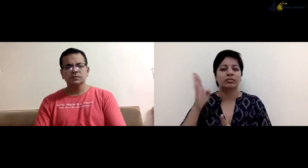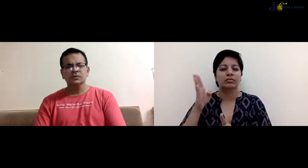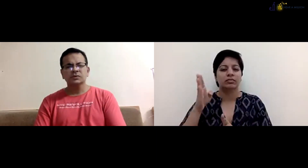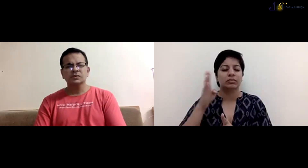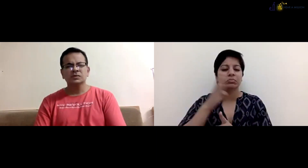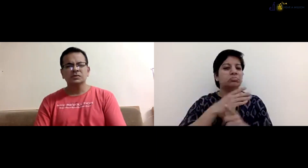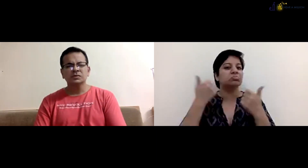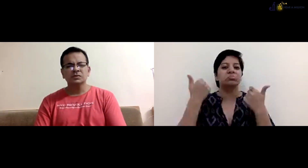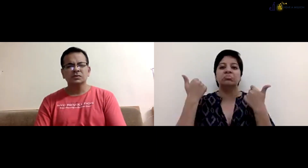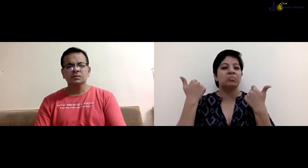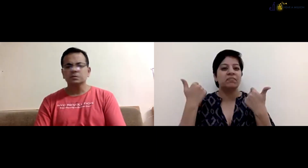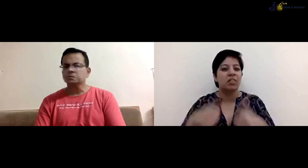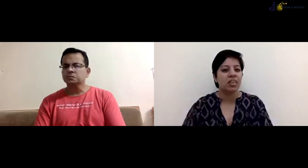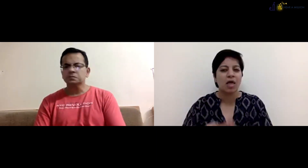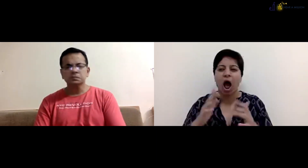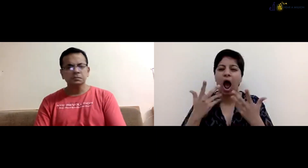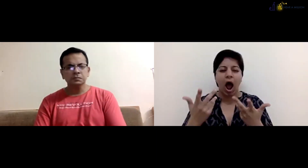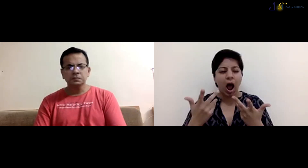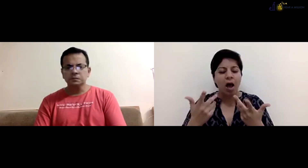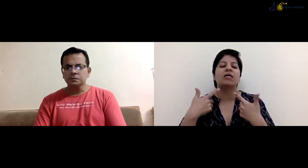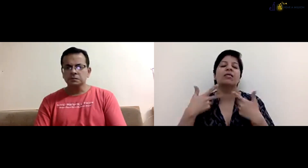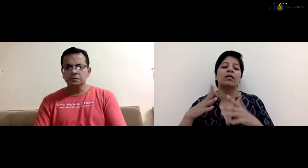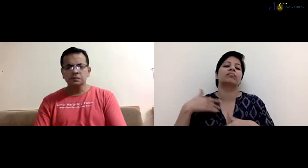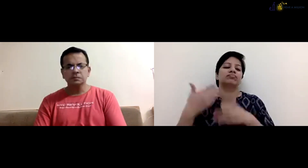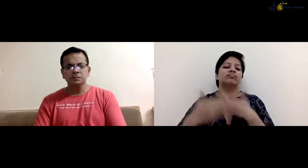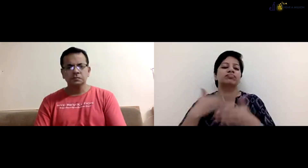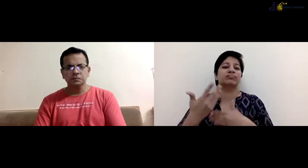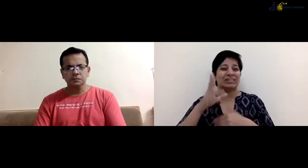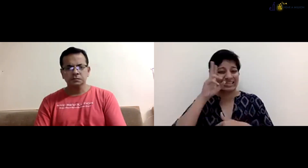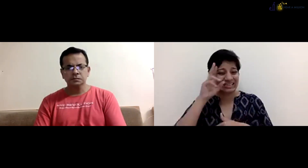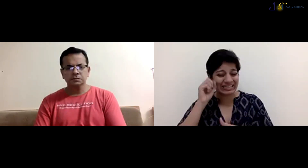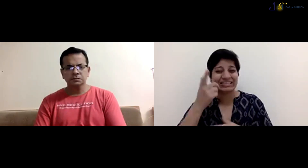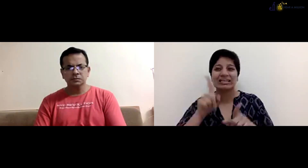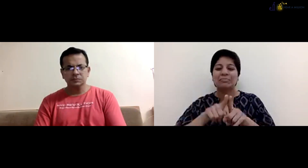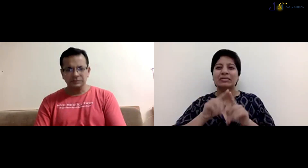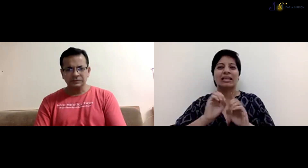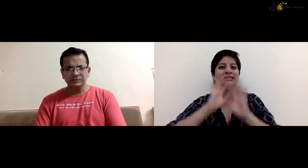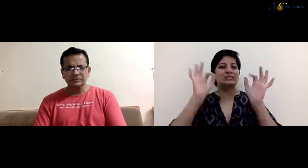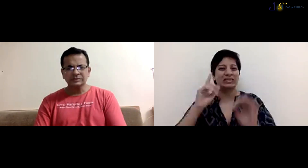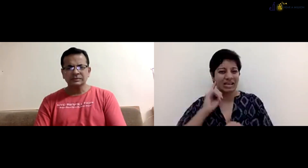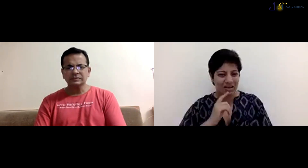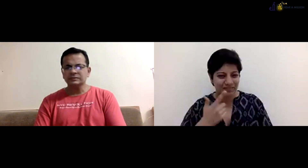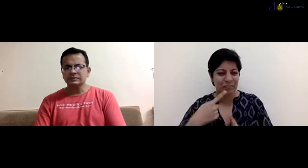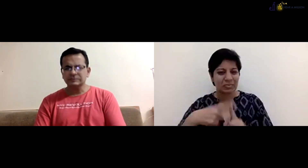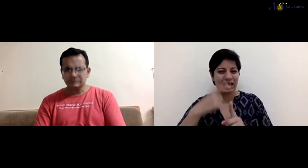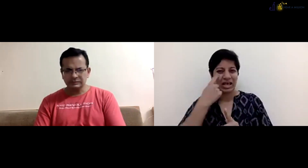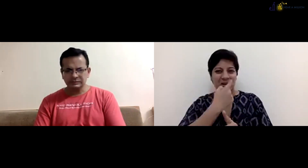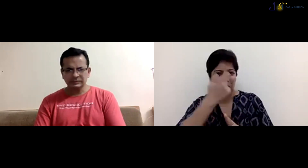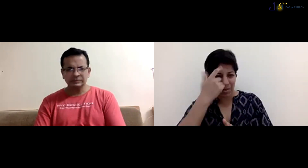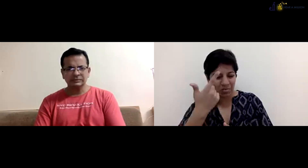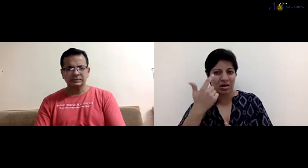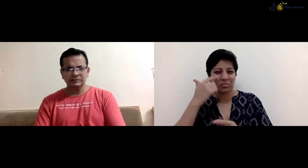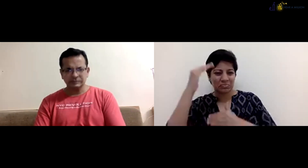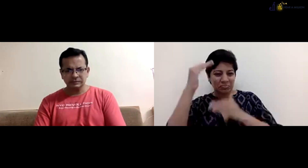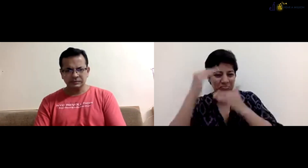checked, we went to the doctors, a lot of doctors we met, and we couldn't find out what was the problem. So Usher syndrome,